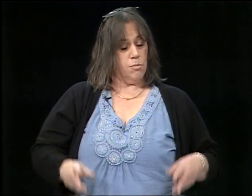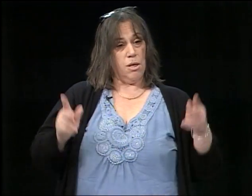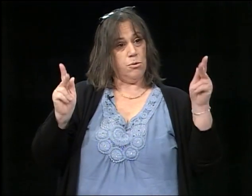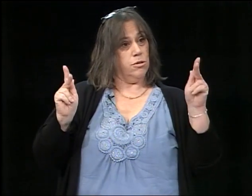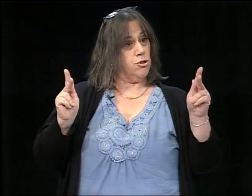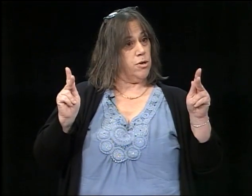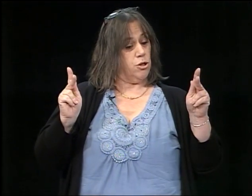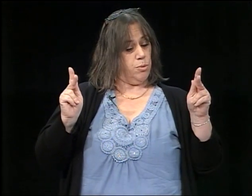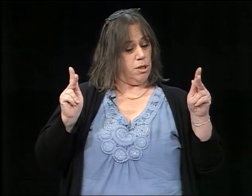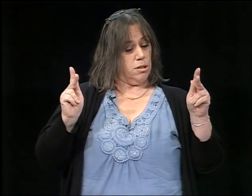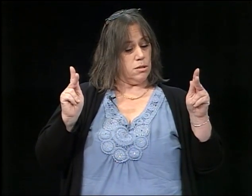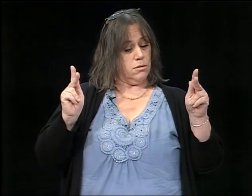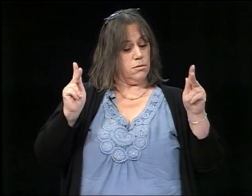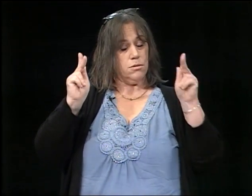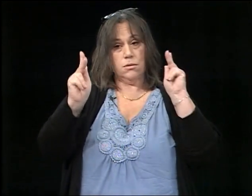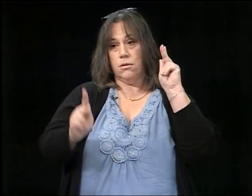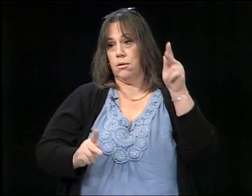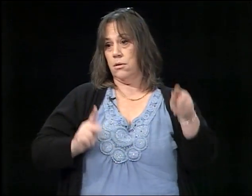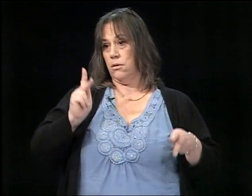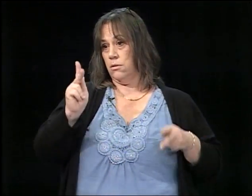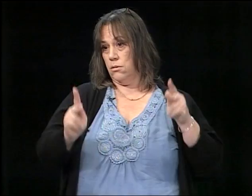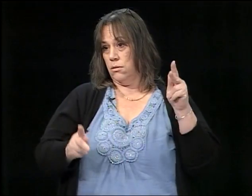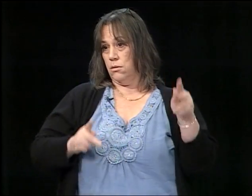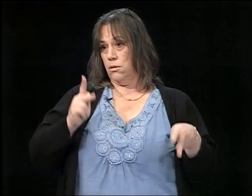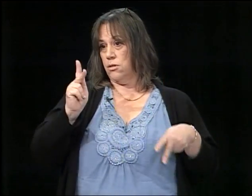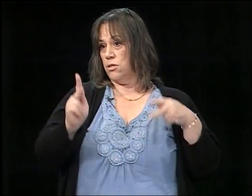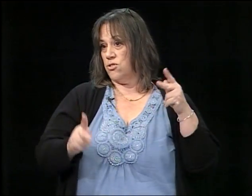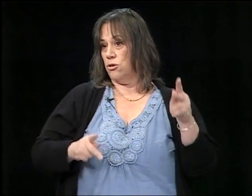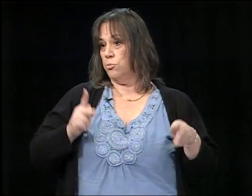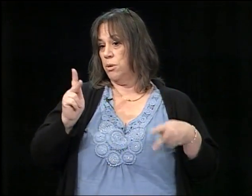People is you make your P's. And it's in a circle. People.